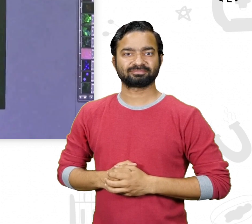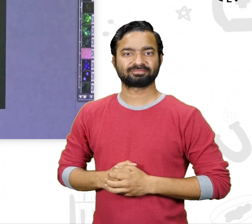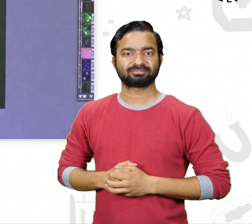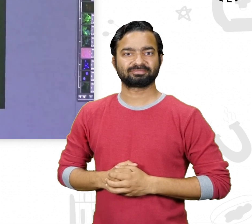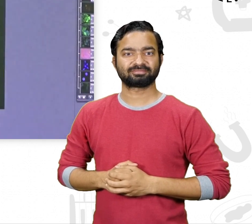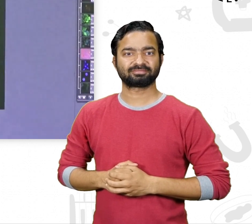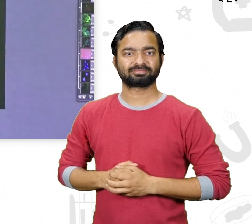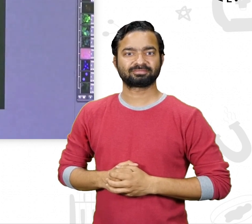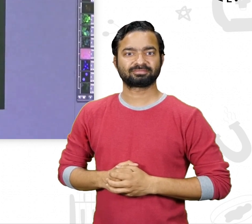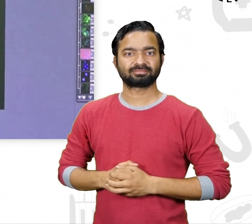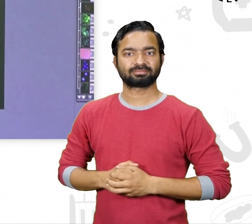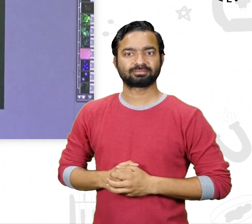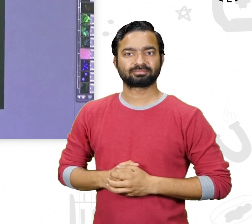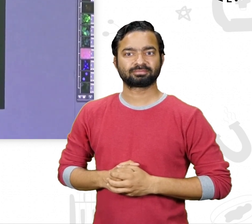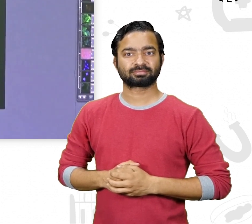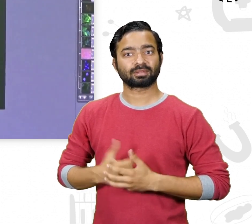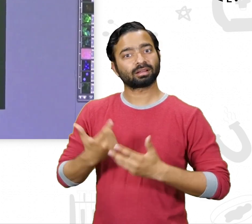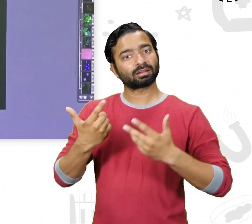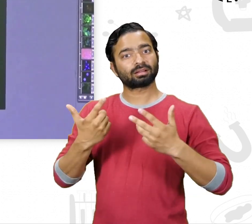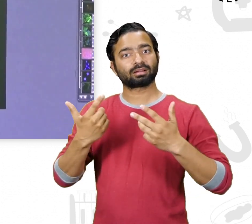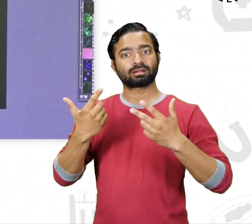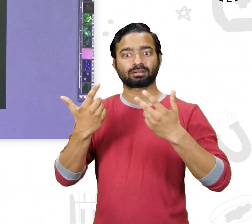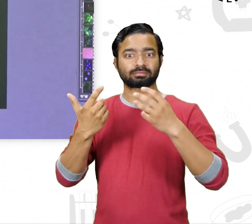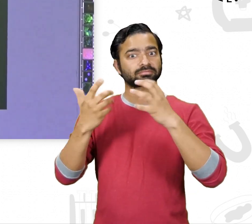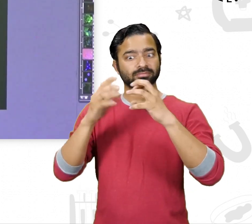These are some pictures. This is 3D image.